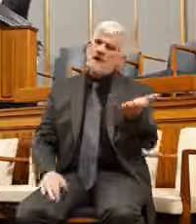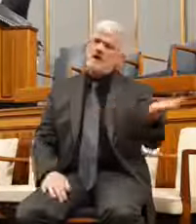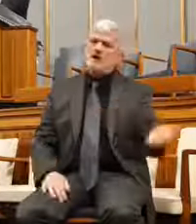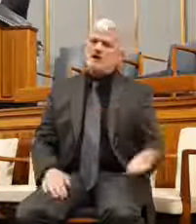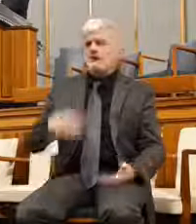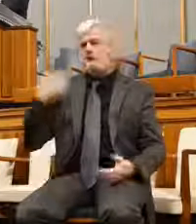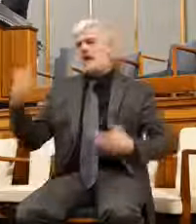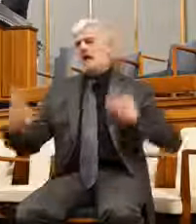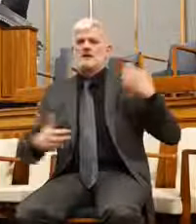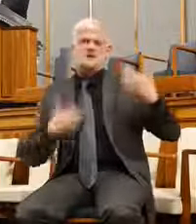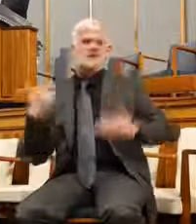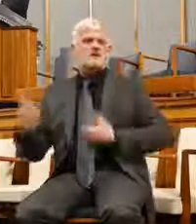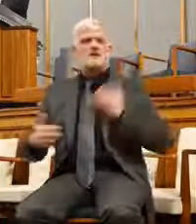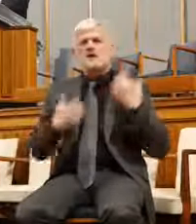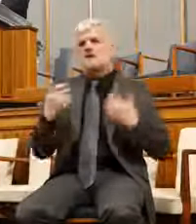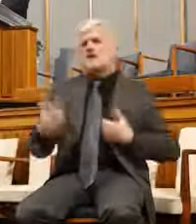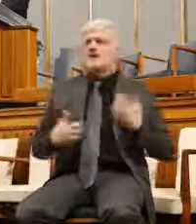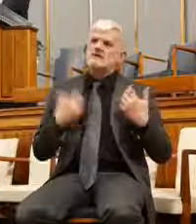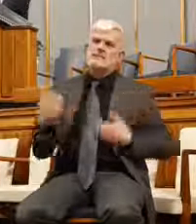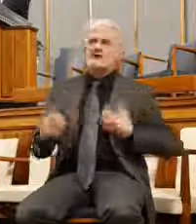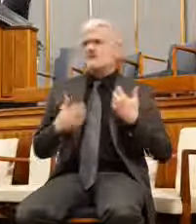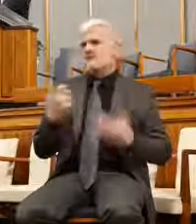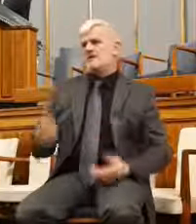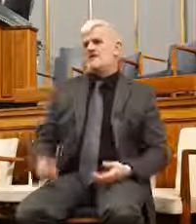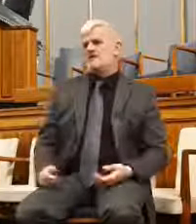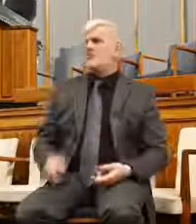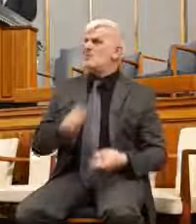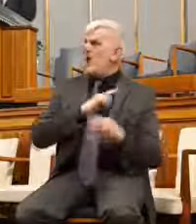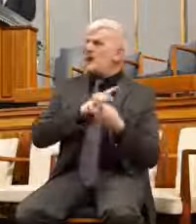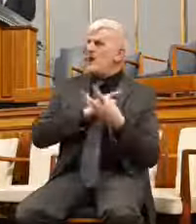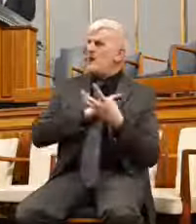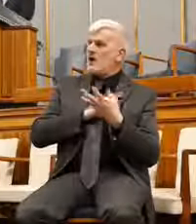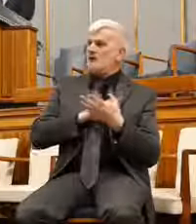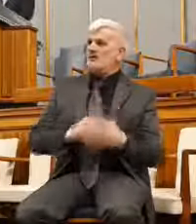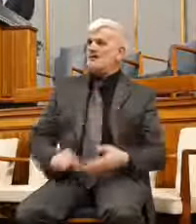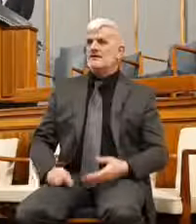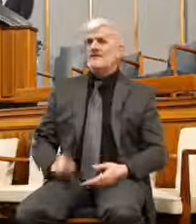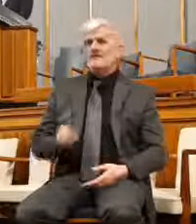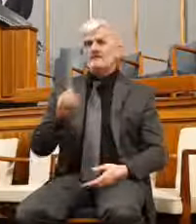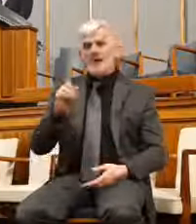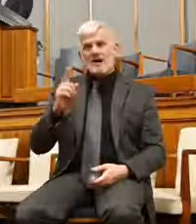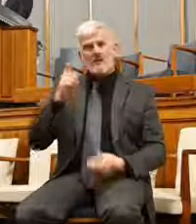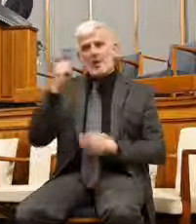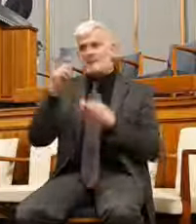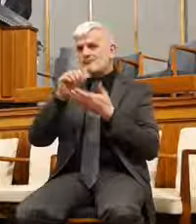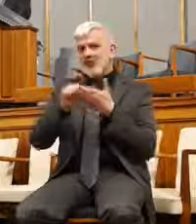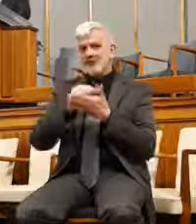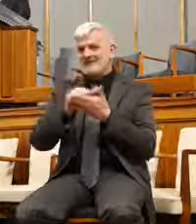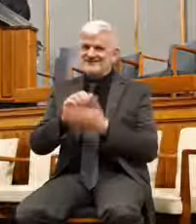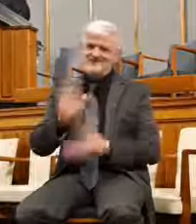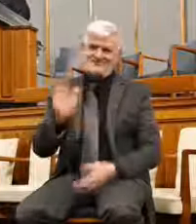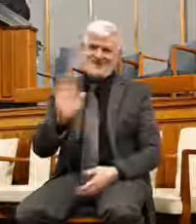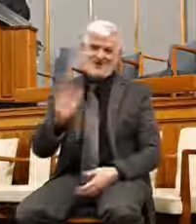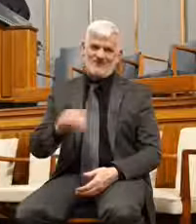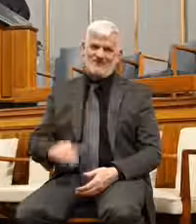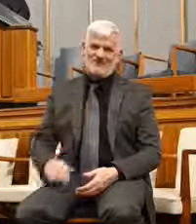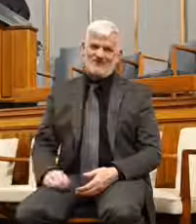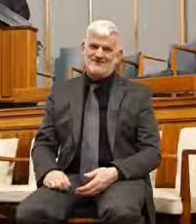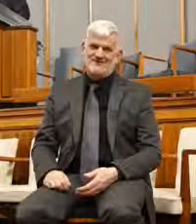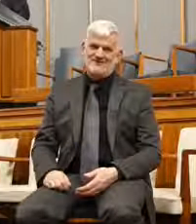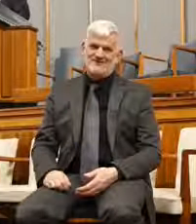And so we begin to make our complaints. We haven't thought them through. The answer's actually